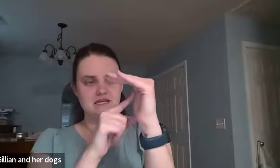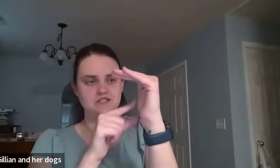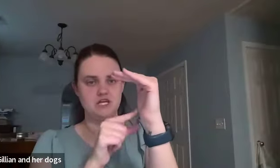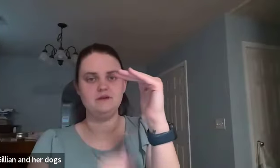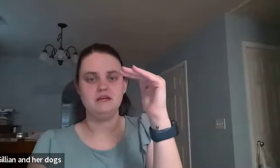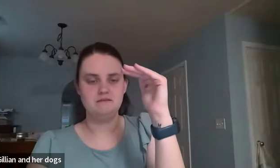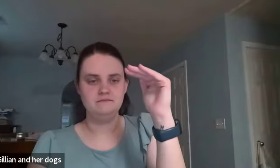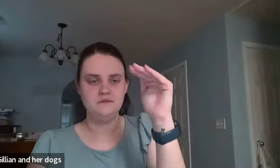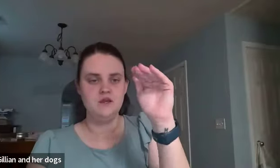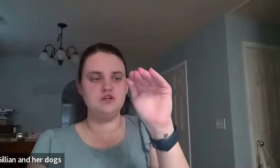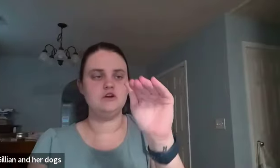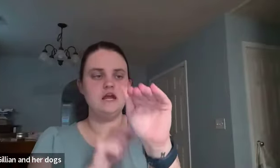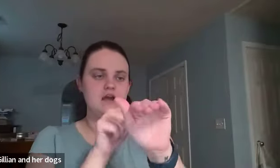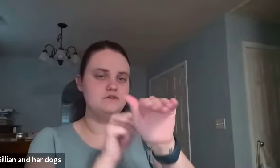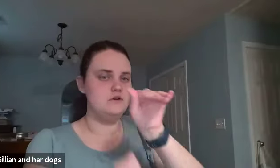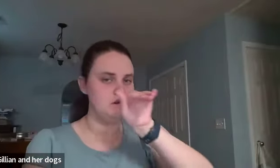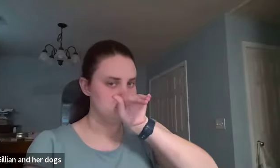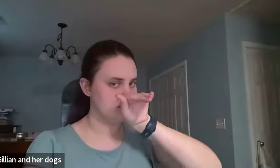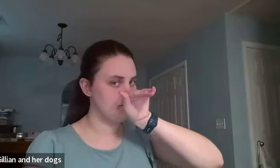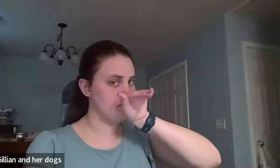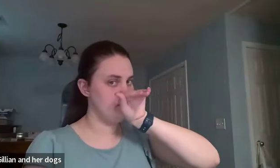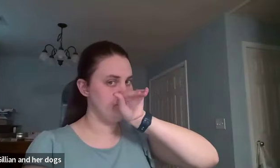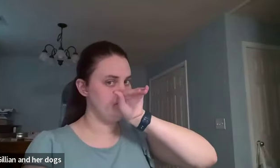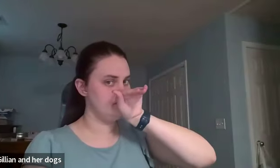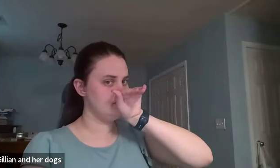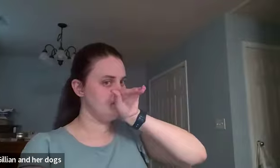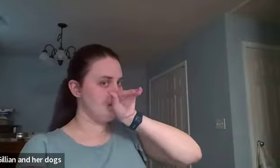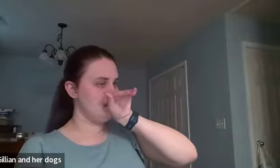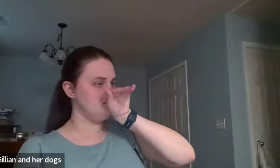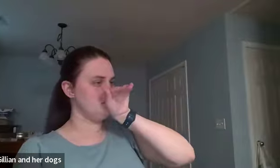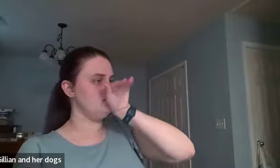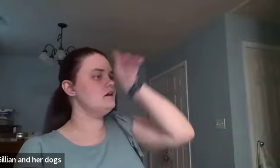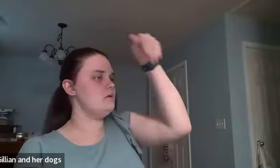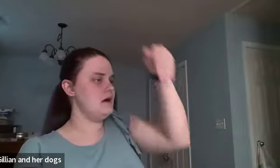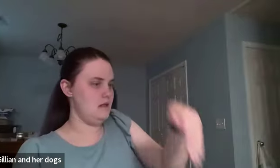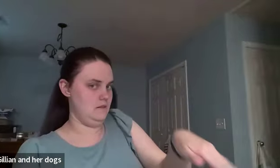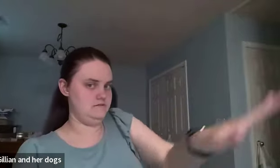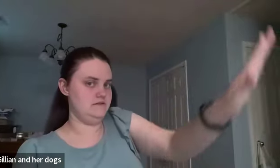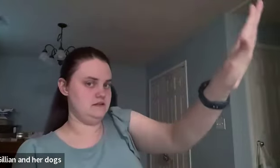hand shape again. You're gonna have your knuckles at your nose, and you're gonna go